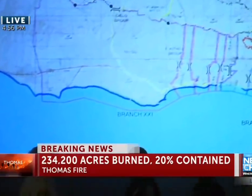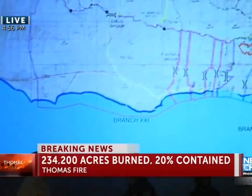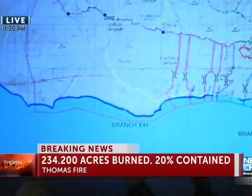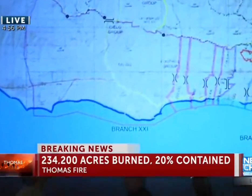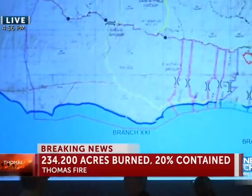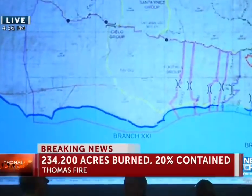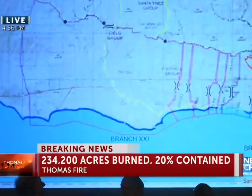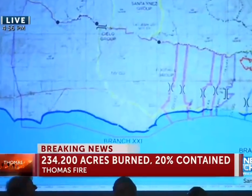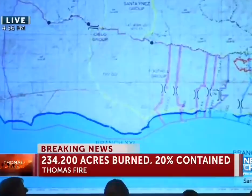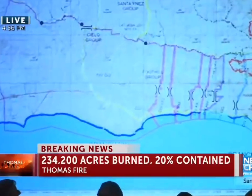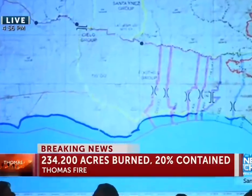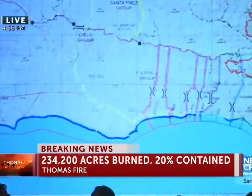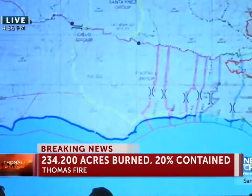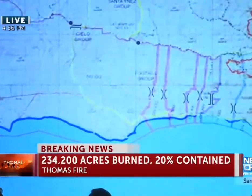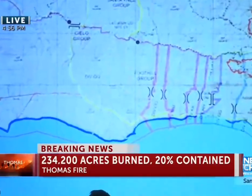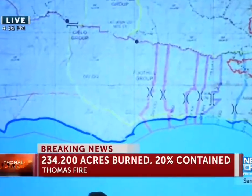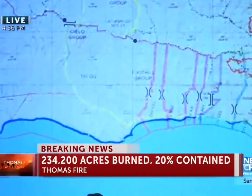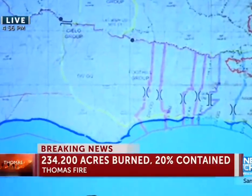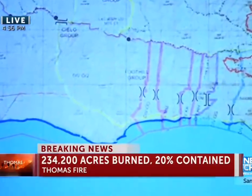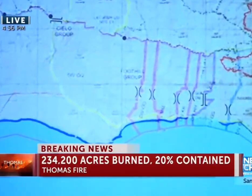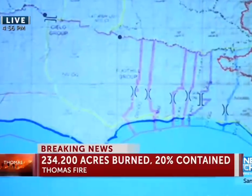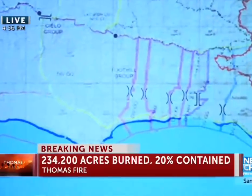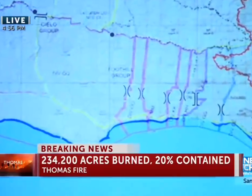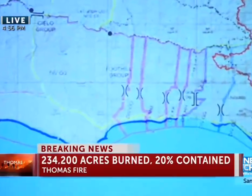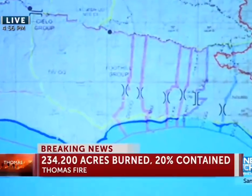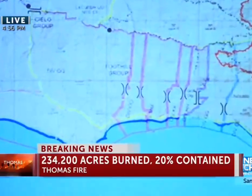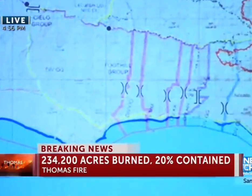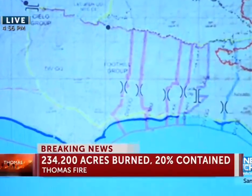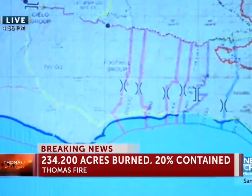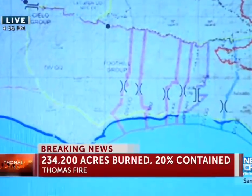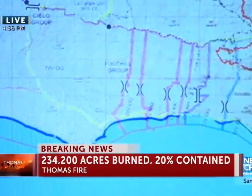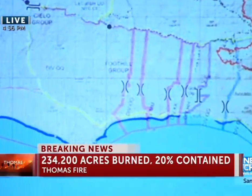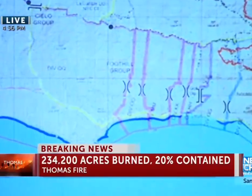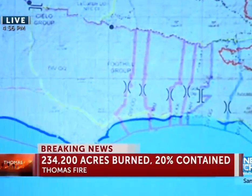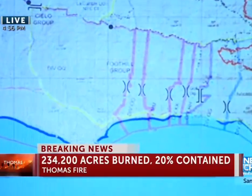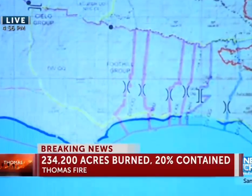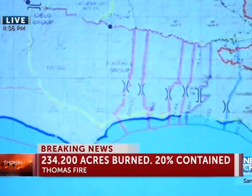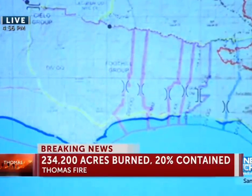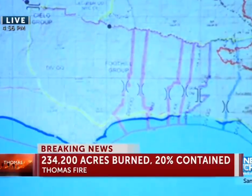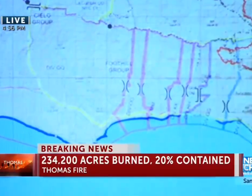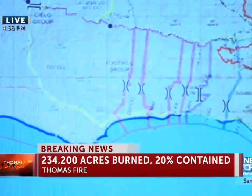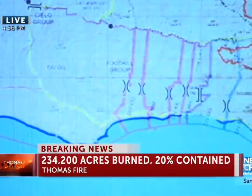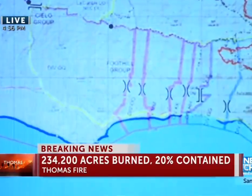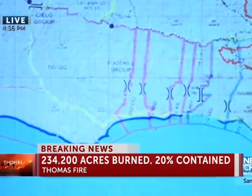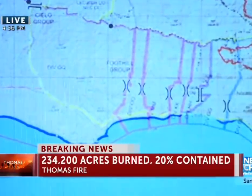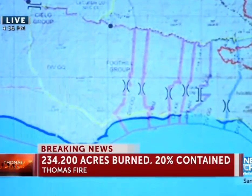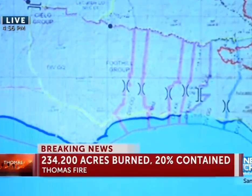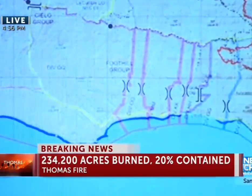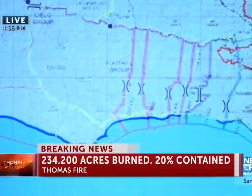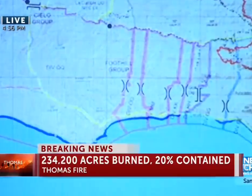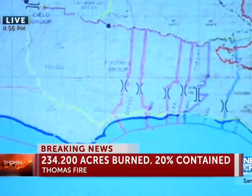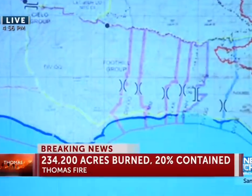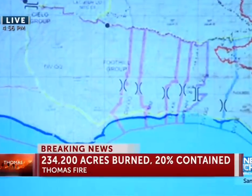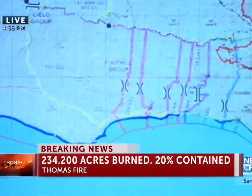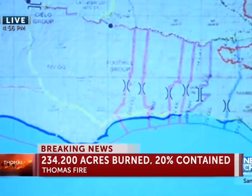section. Then those little black lines, there's another map, or can you focus in a little on that maybe?